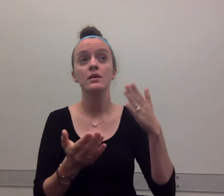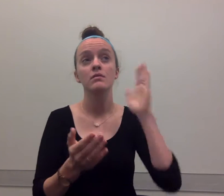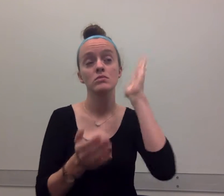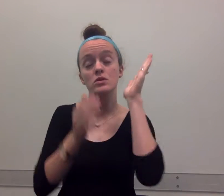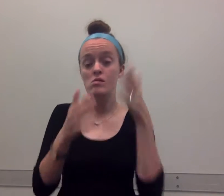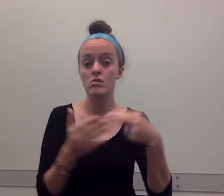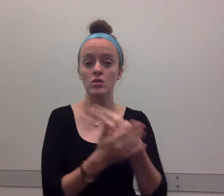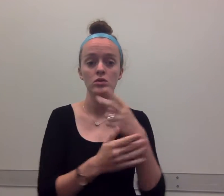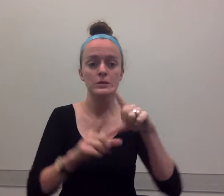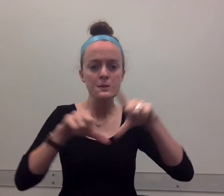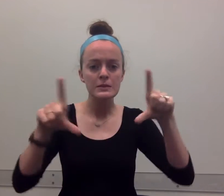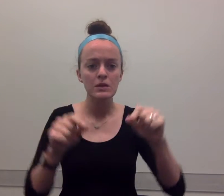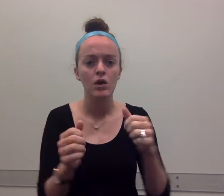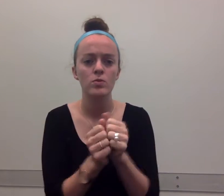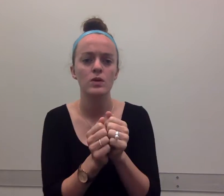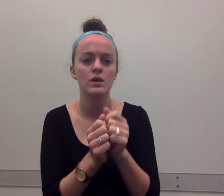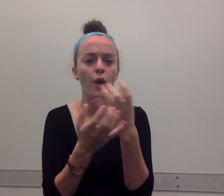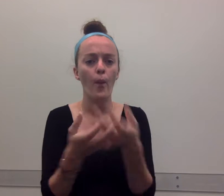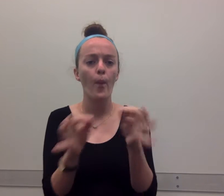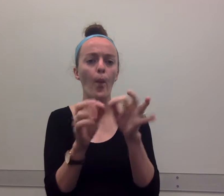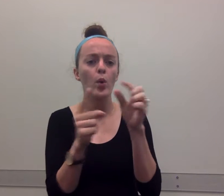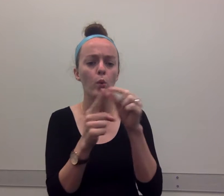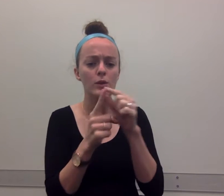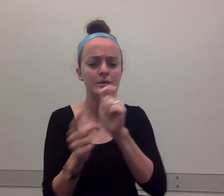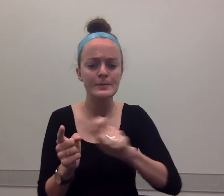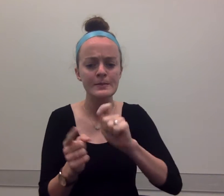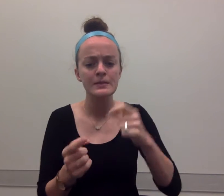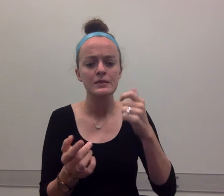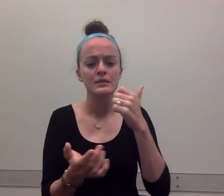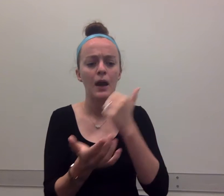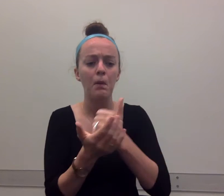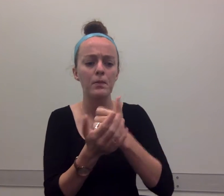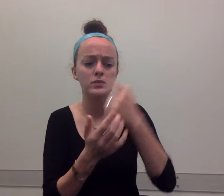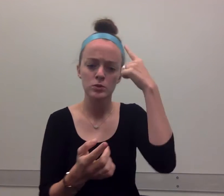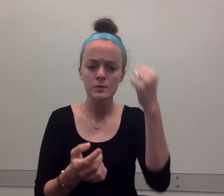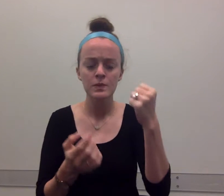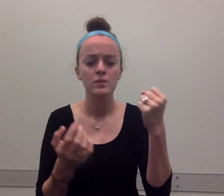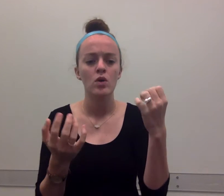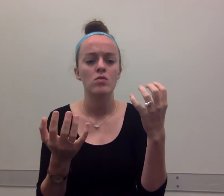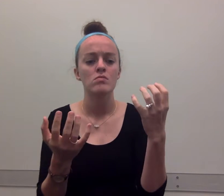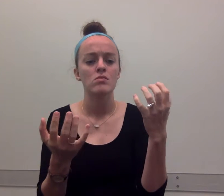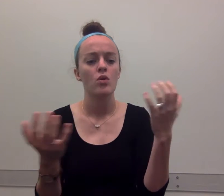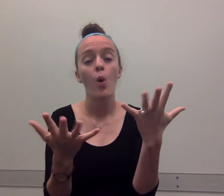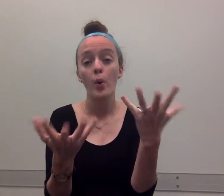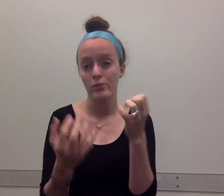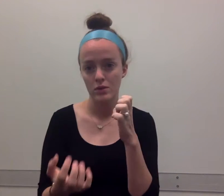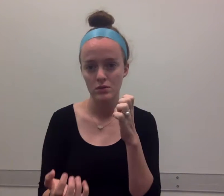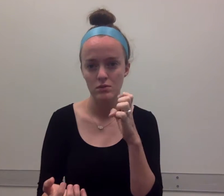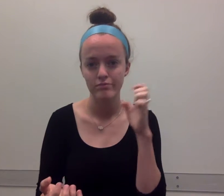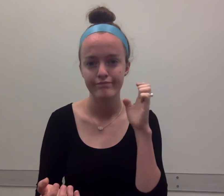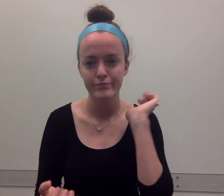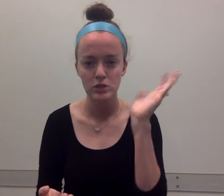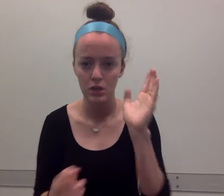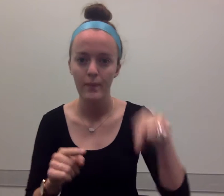that prompt their mind to the idea or the concept that is upcoming in their presentation.